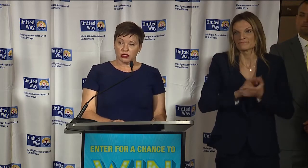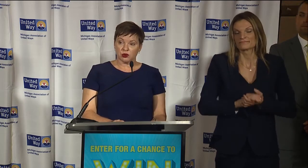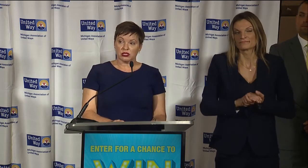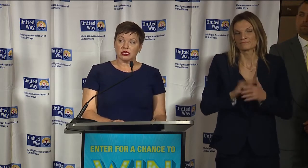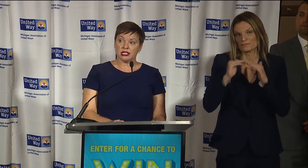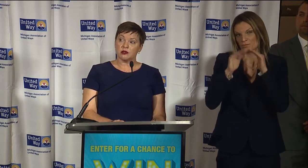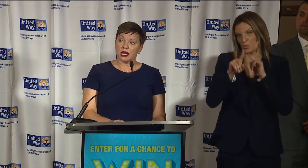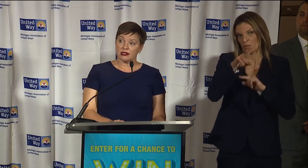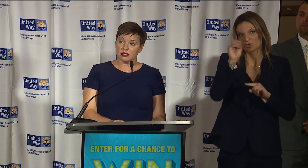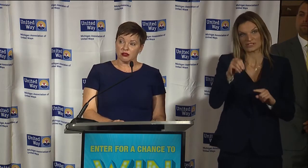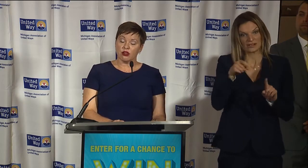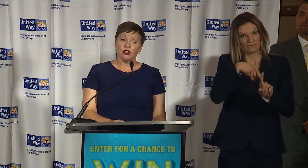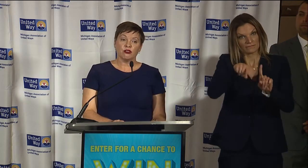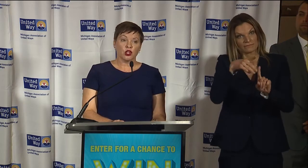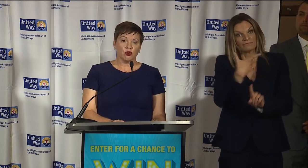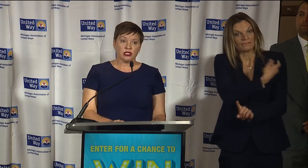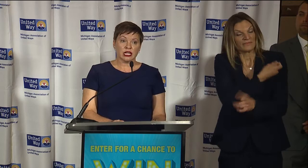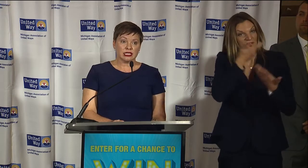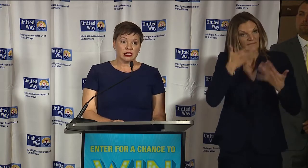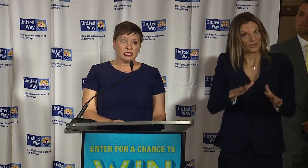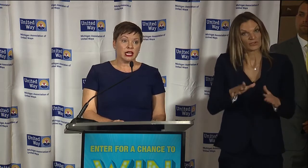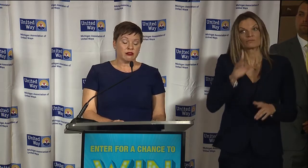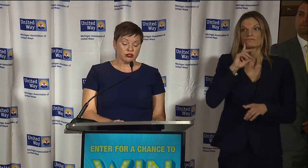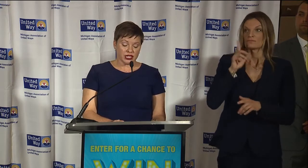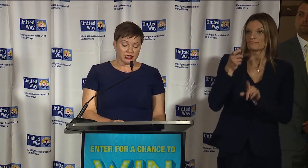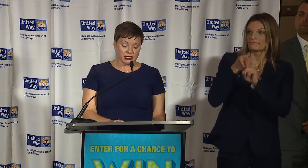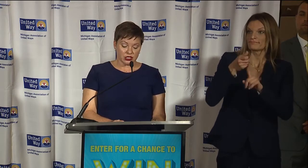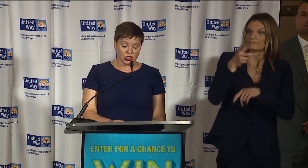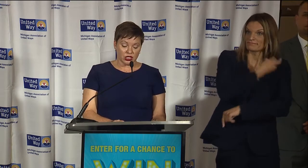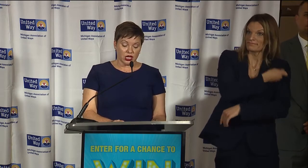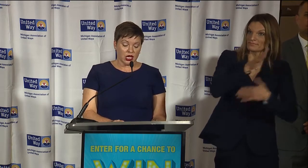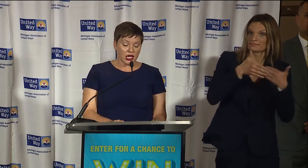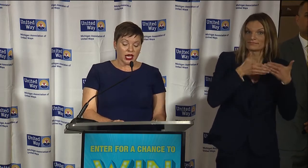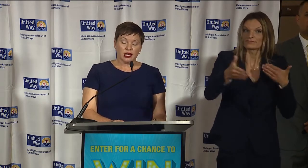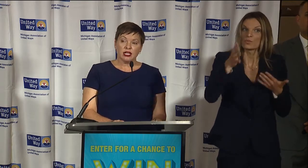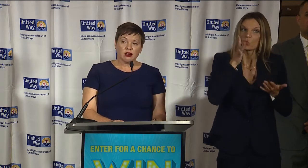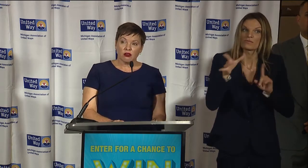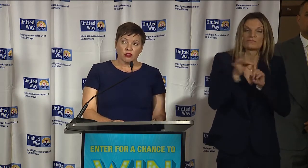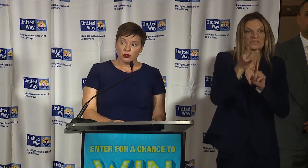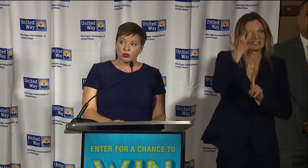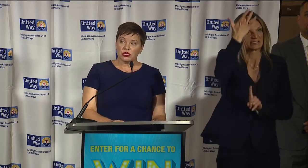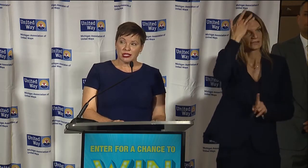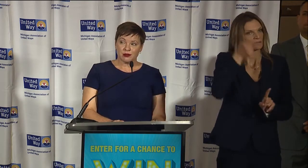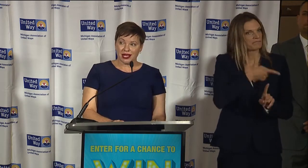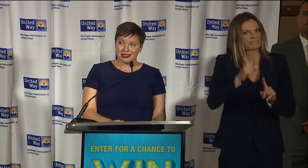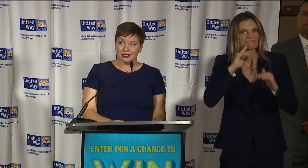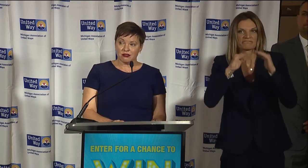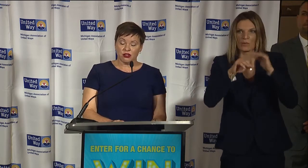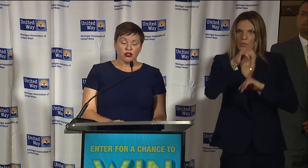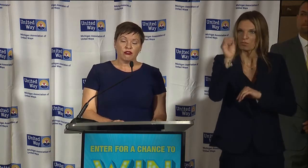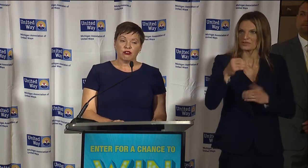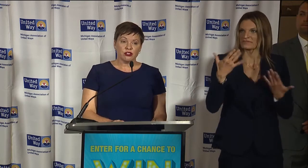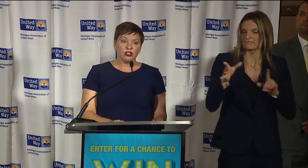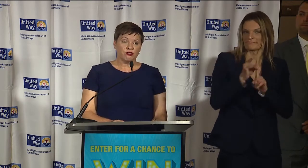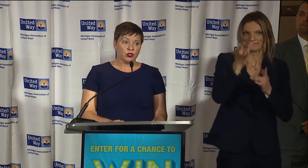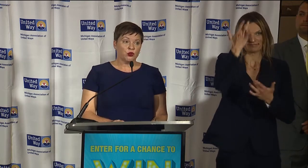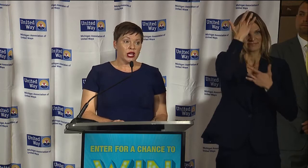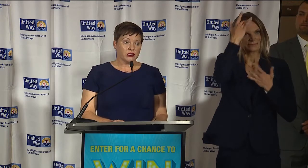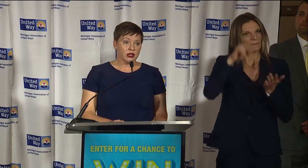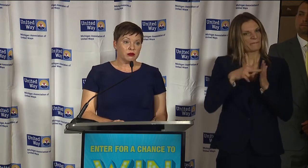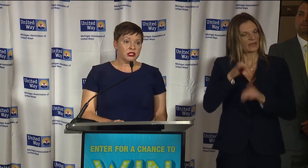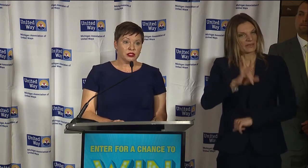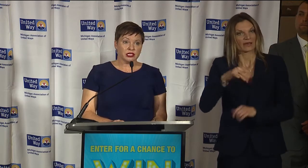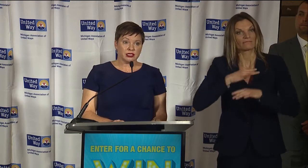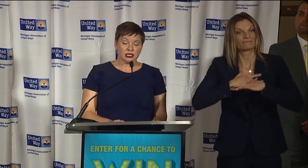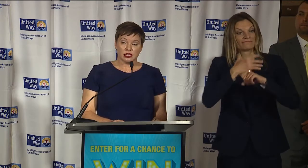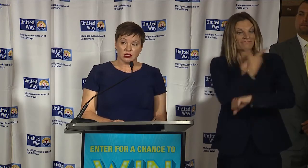those individuals test positive for COVID-19 after vaccination. And of those who test positive, very few